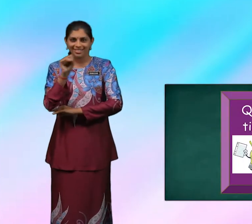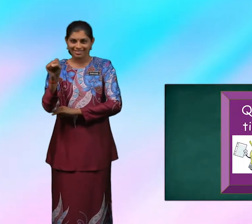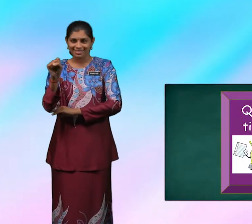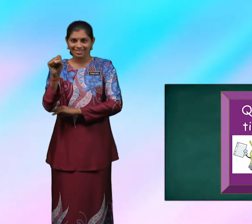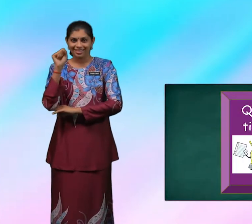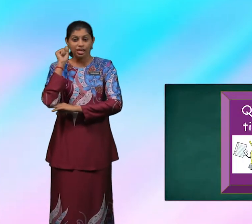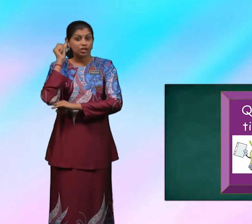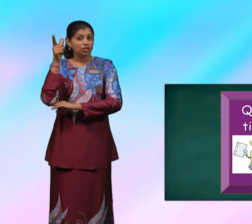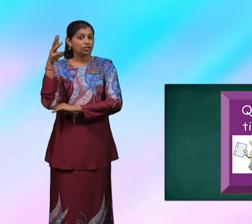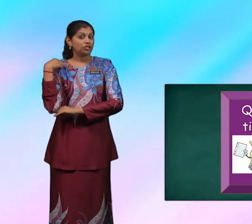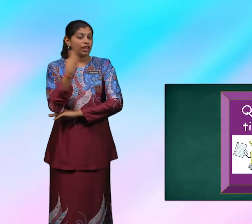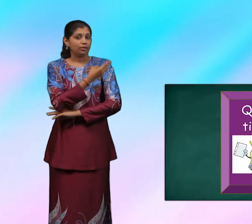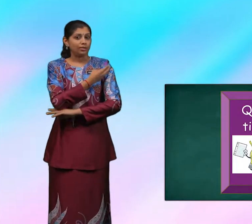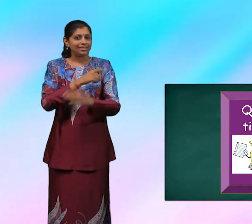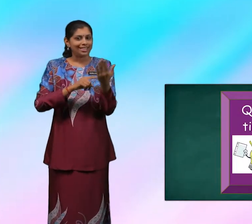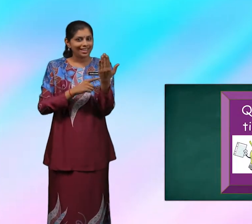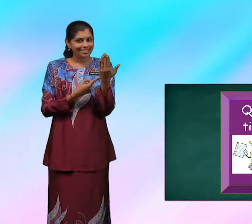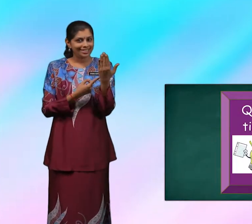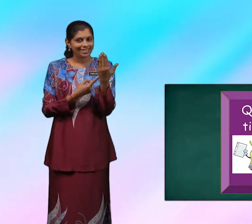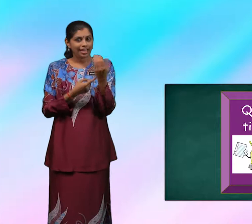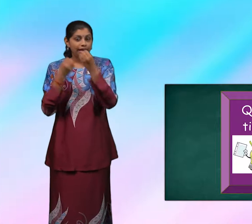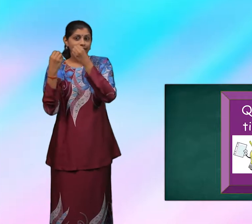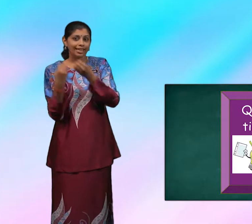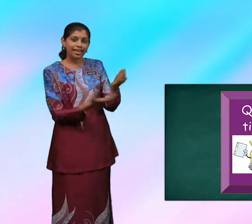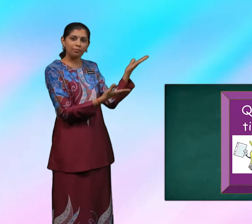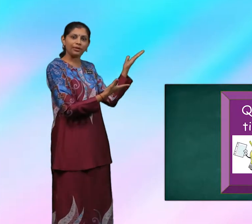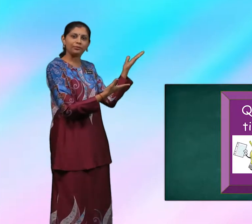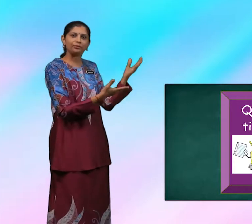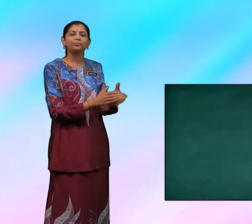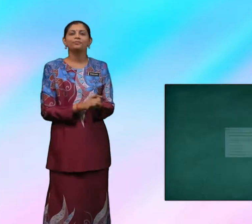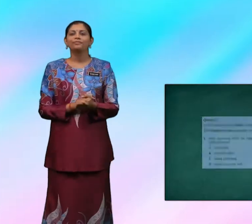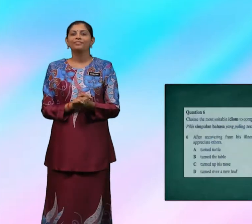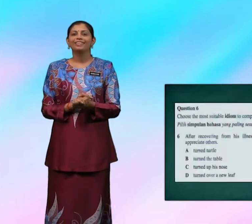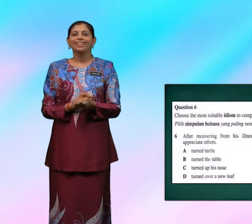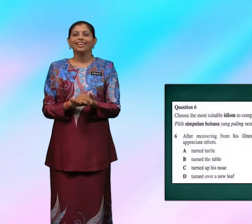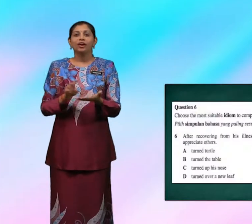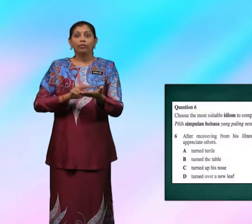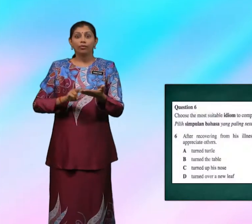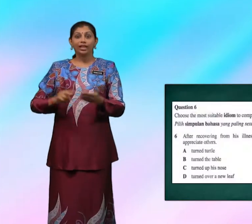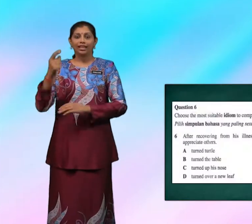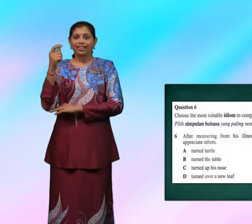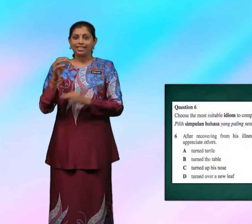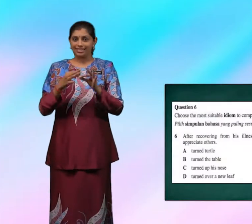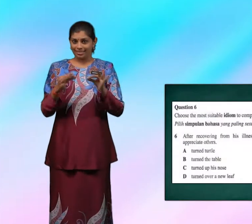questions. Shall we start? Here we go. Read the